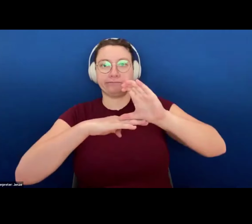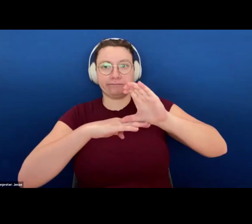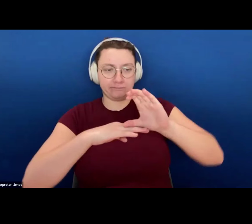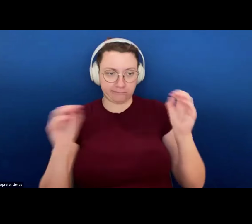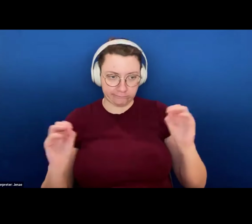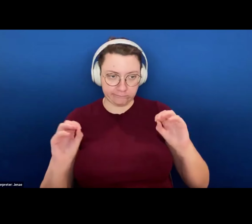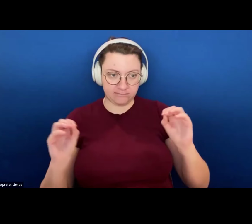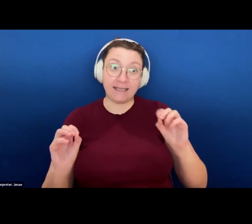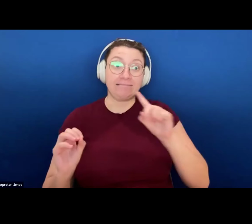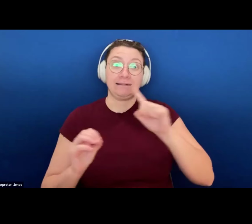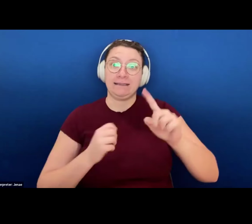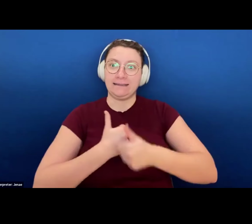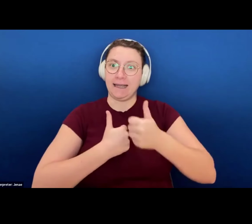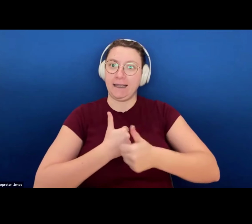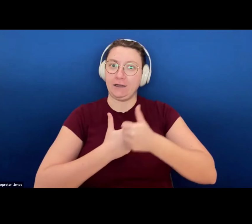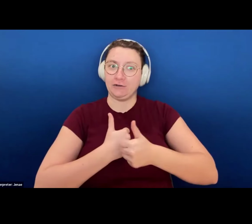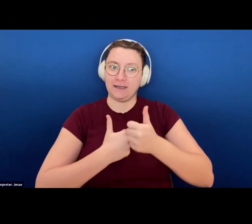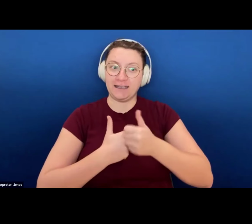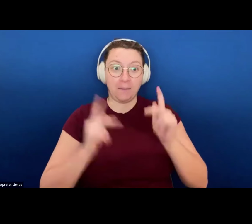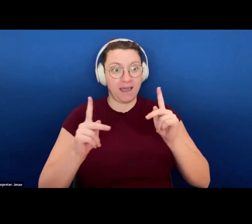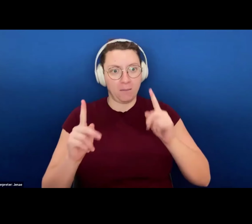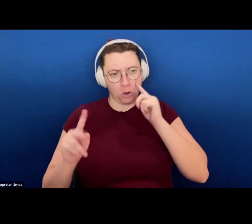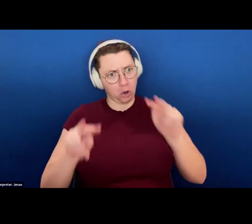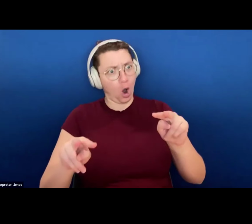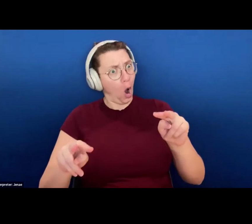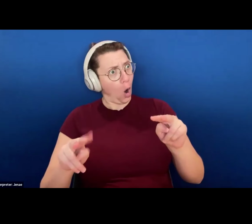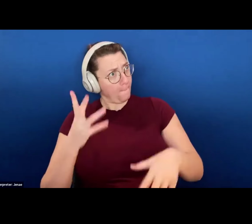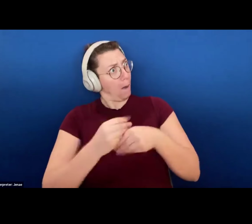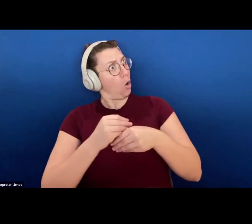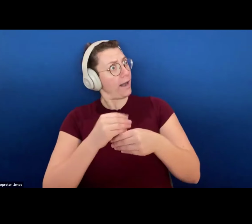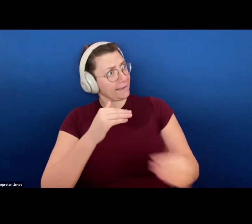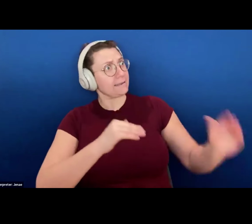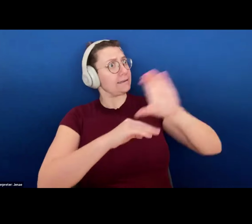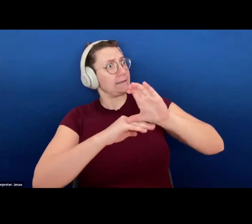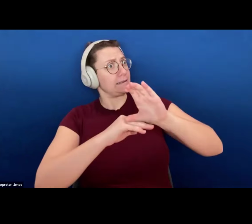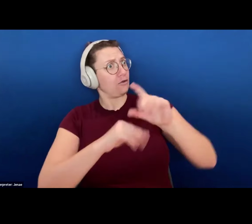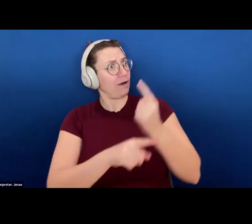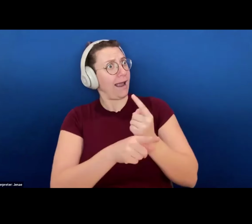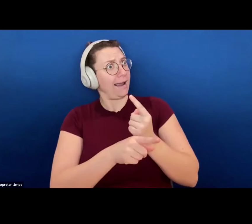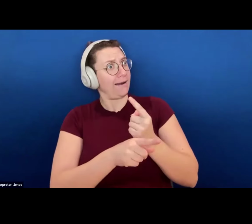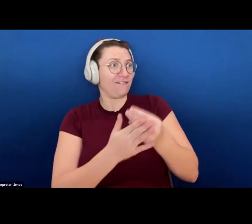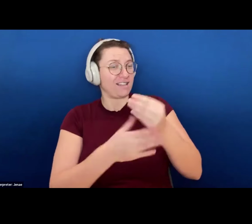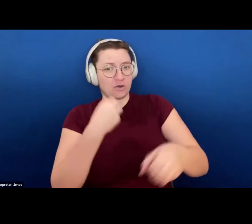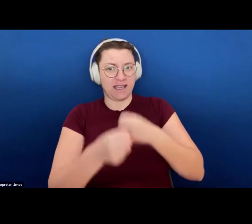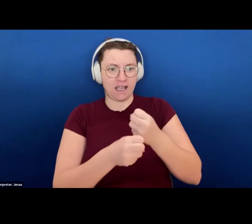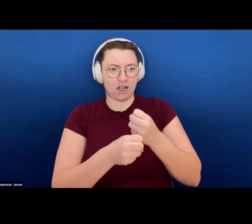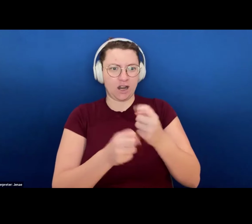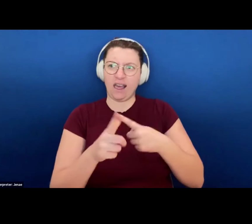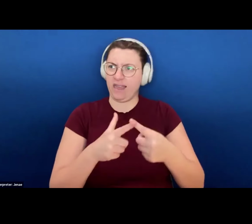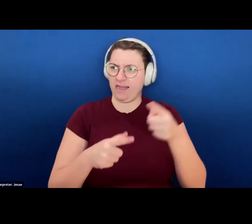that's really dangerous when people go in and say, well, this is a bonus, right? This is an extra amount. And we're going into fiscal years and they're looking for